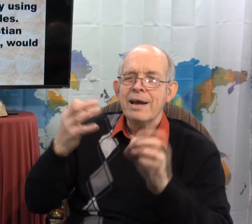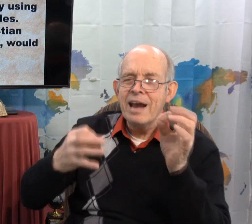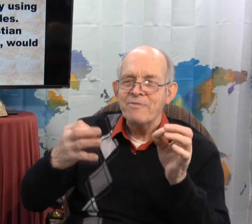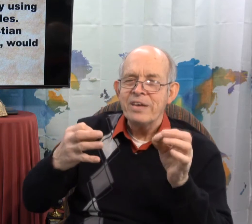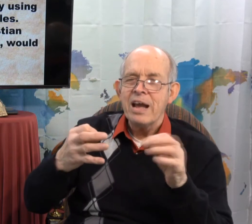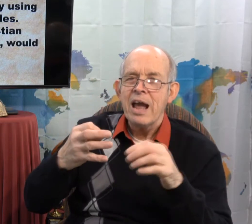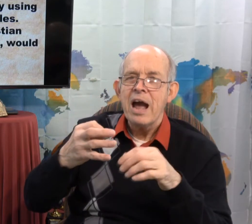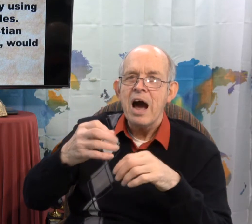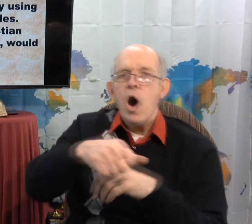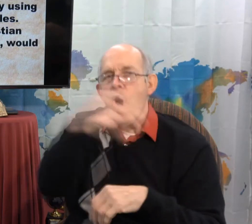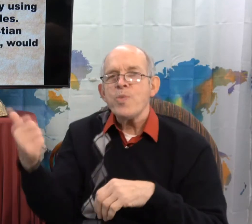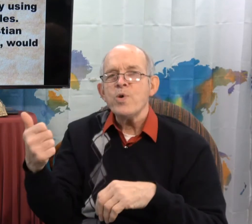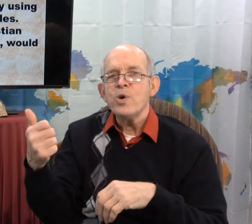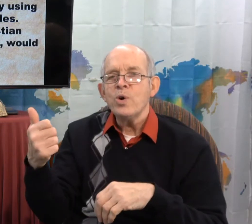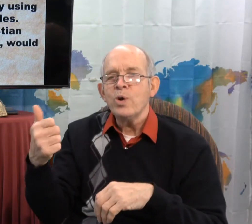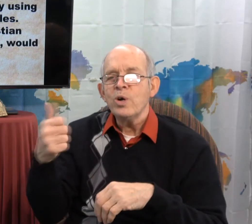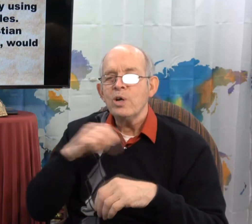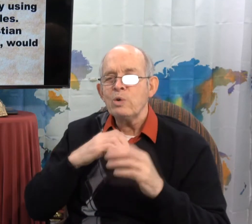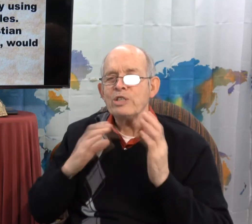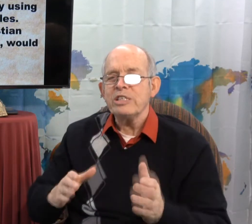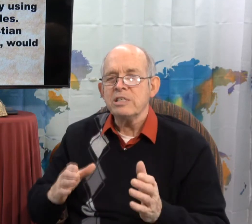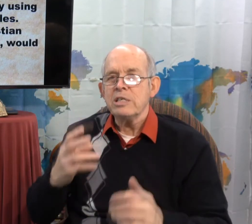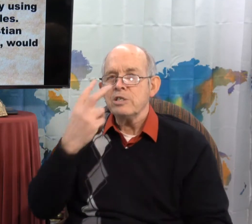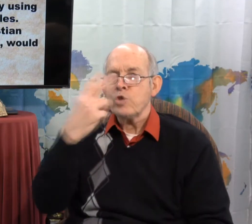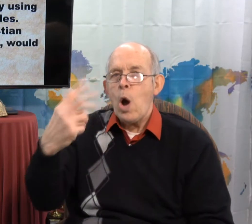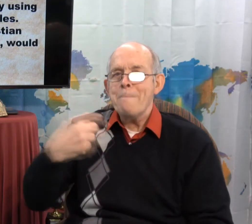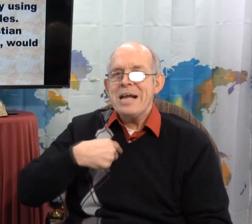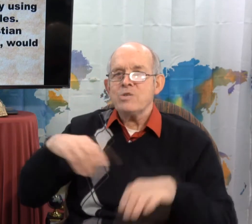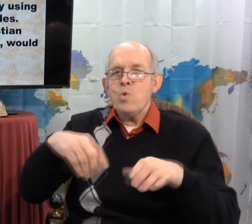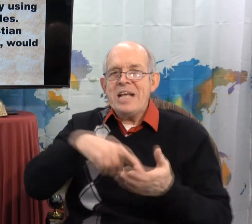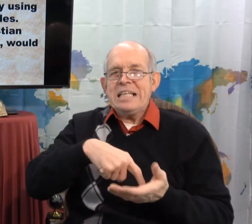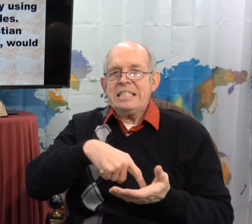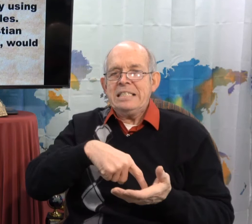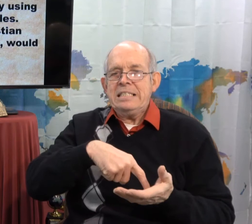If other Christians join me to this,